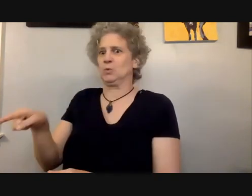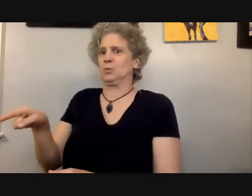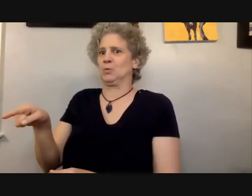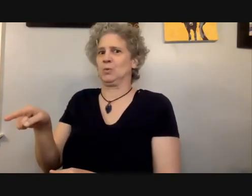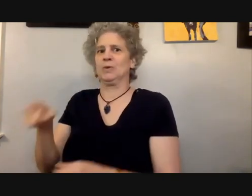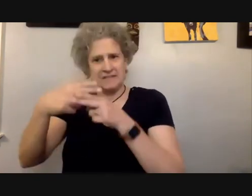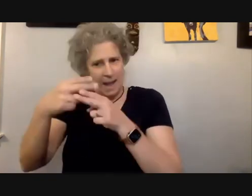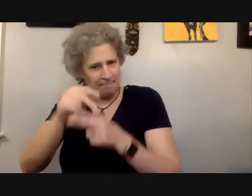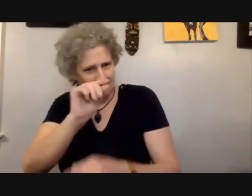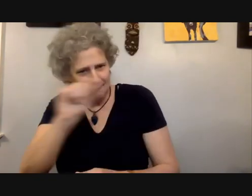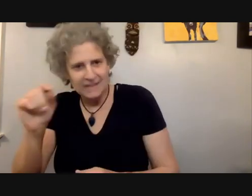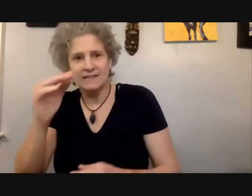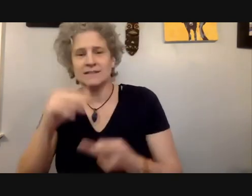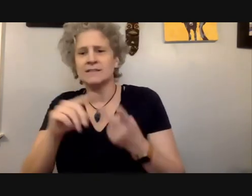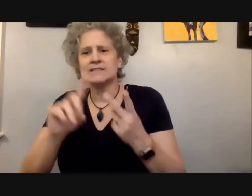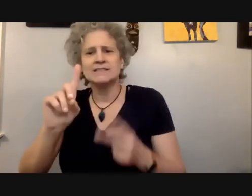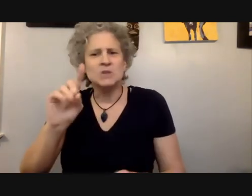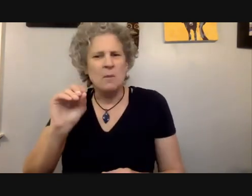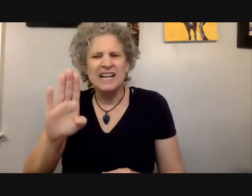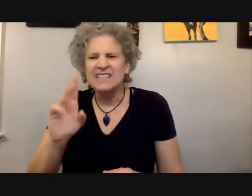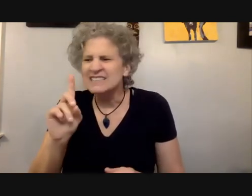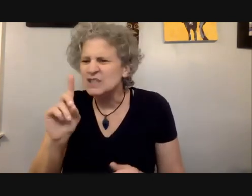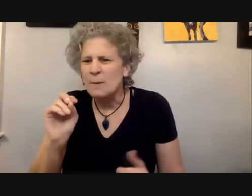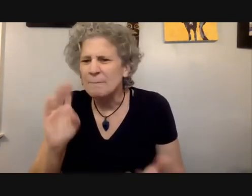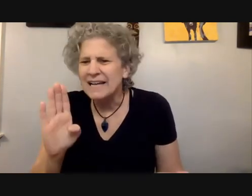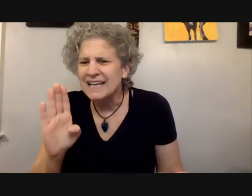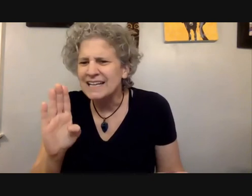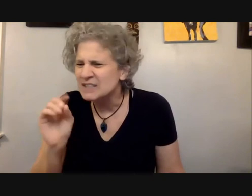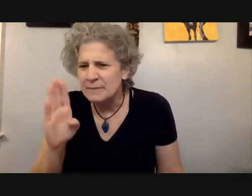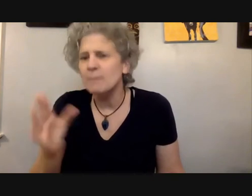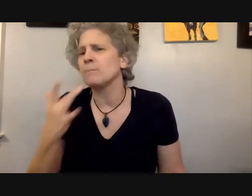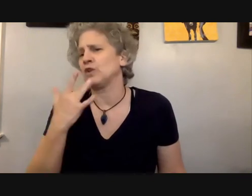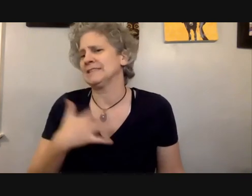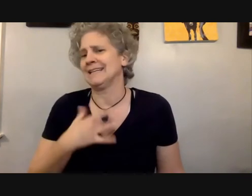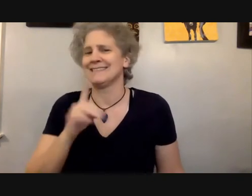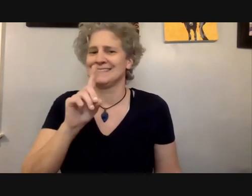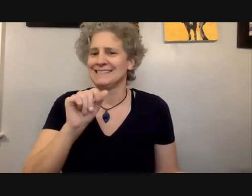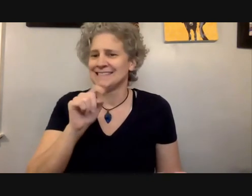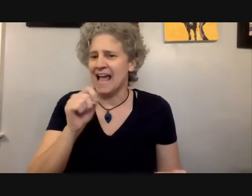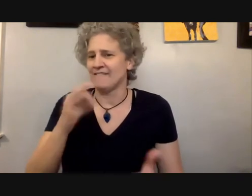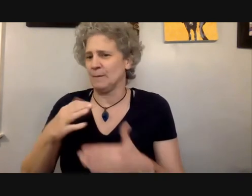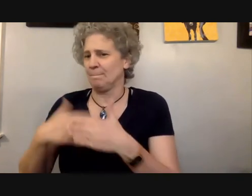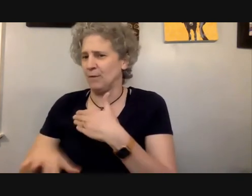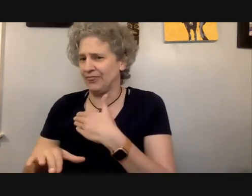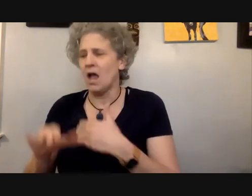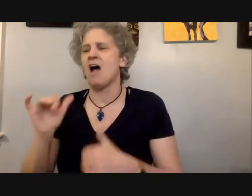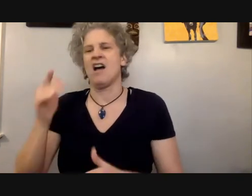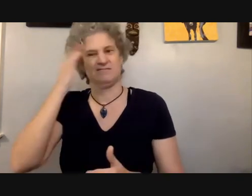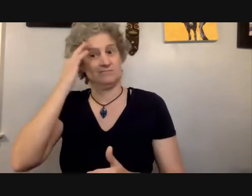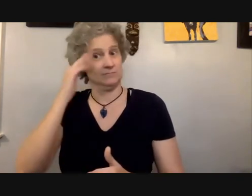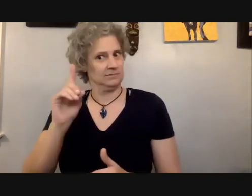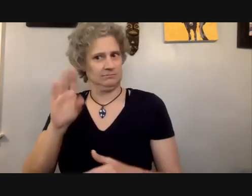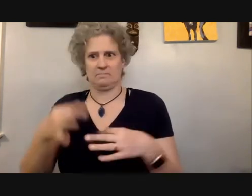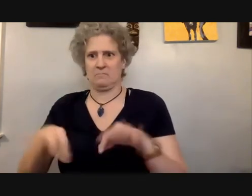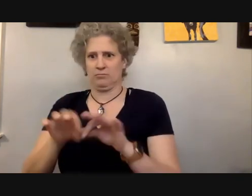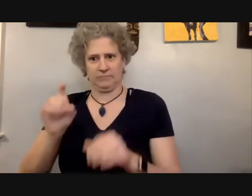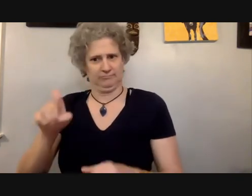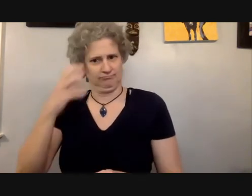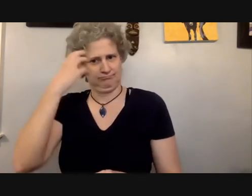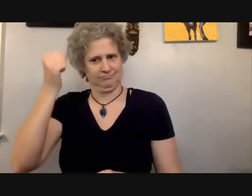go to the doctors is giving their name, giving their date of birth, being able to talk about, what their symptoms are.